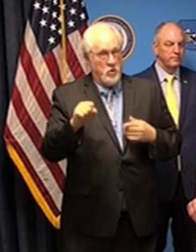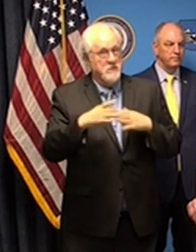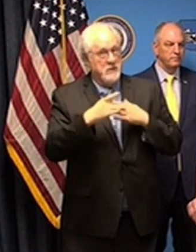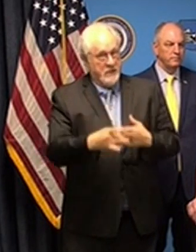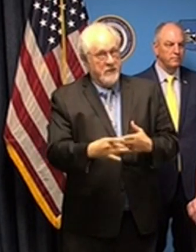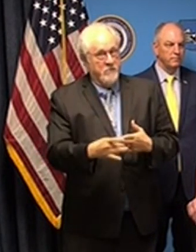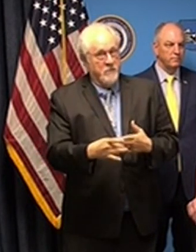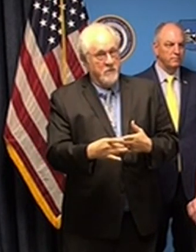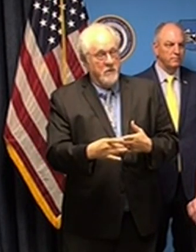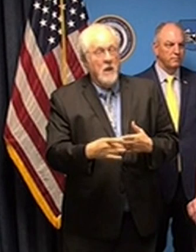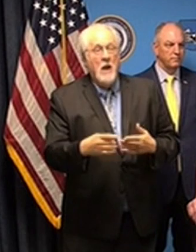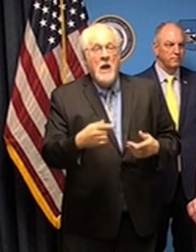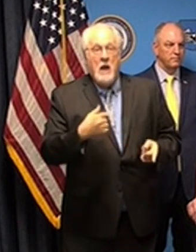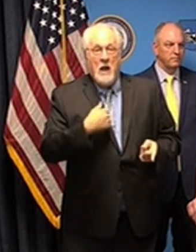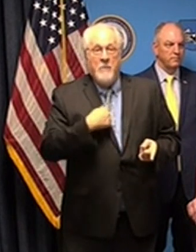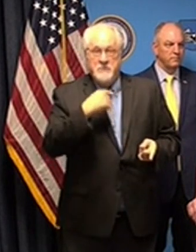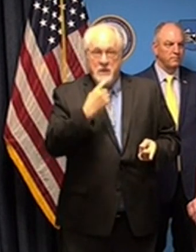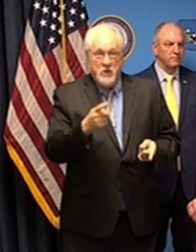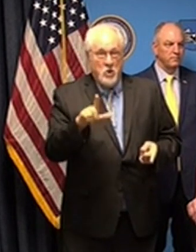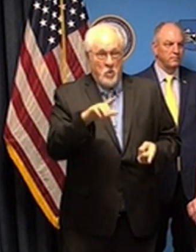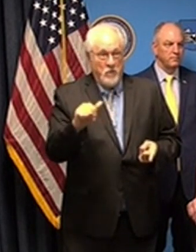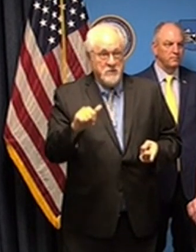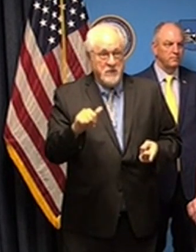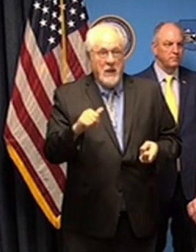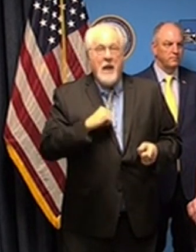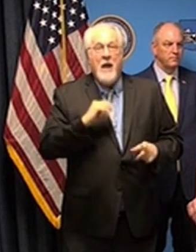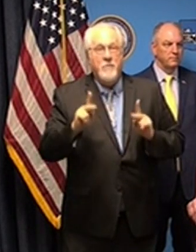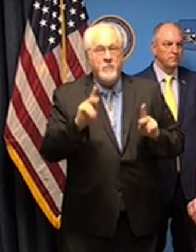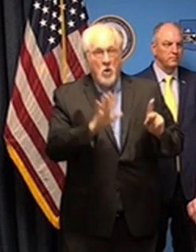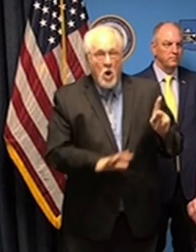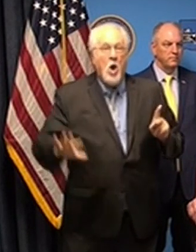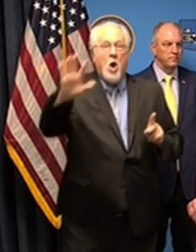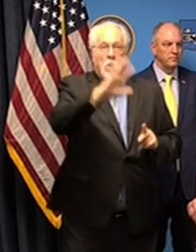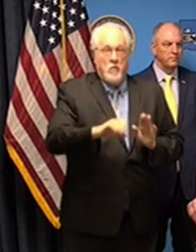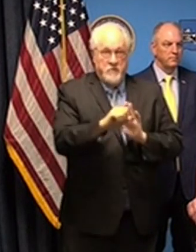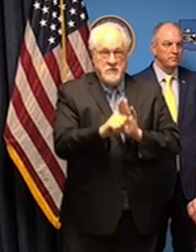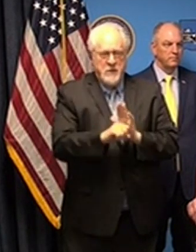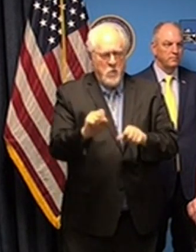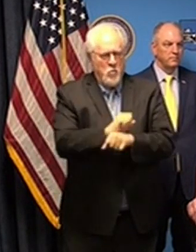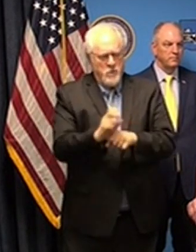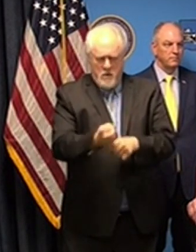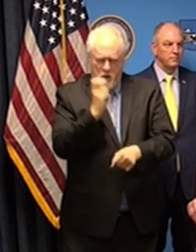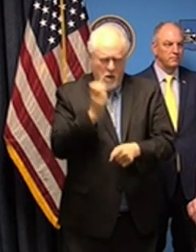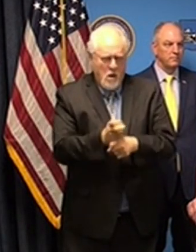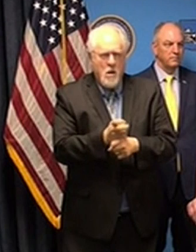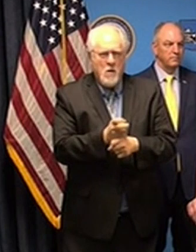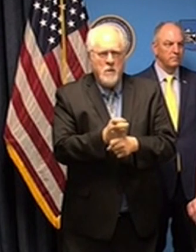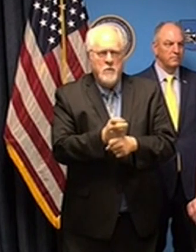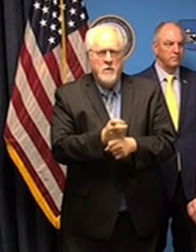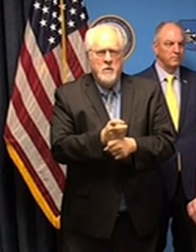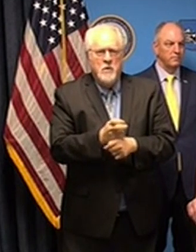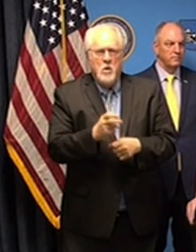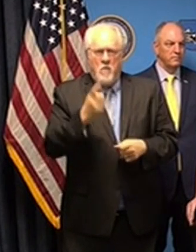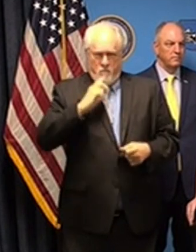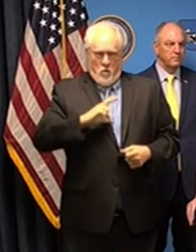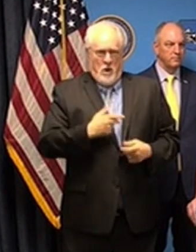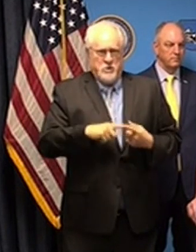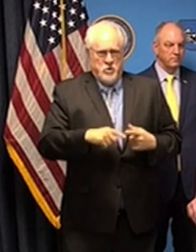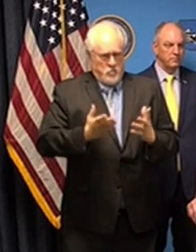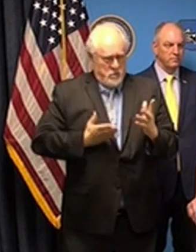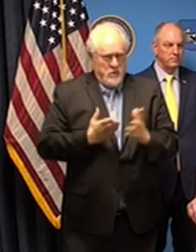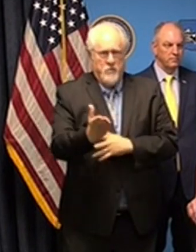leader. And I can tell you this, the state of Louisiana has people all over the state working as hard as they possibly can for